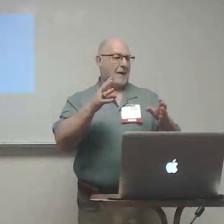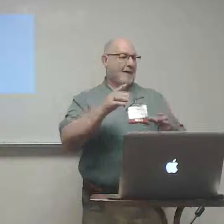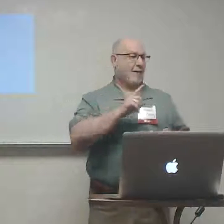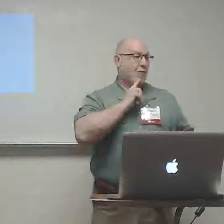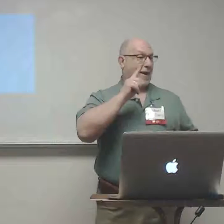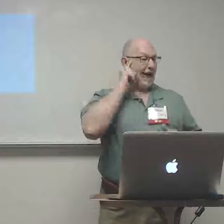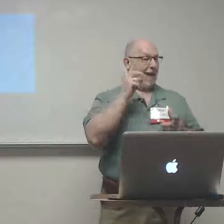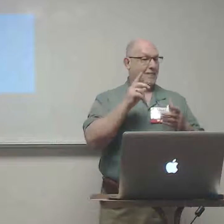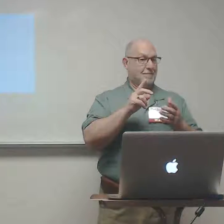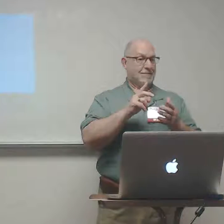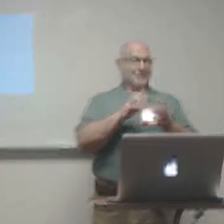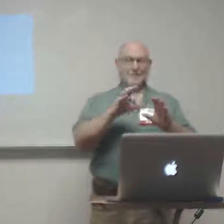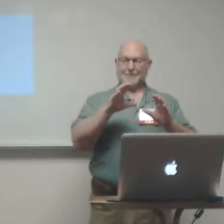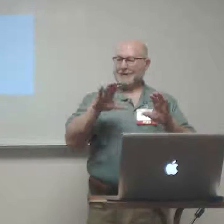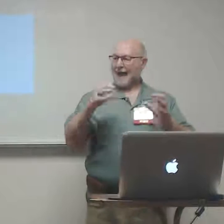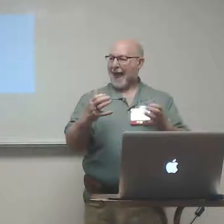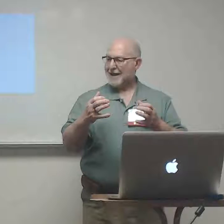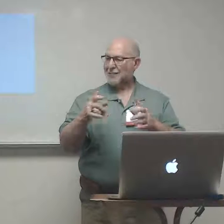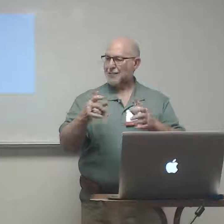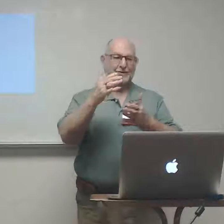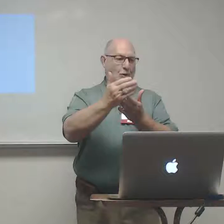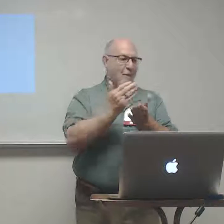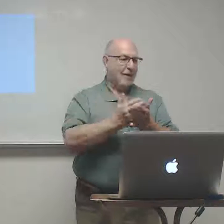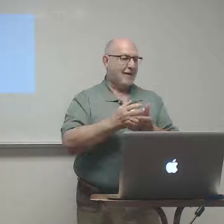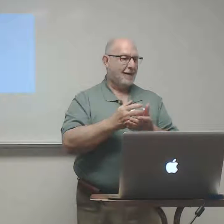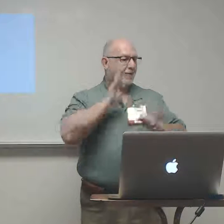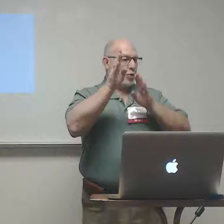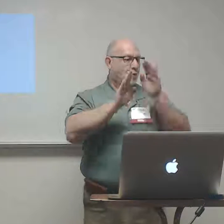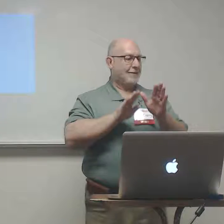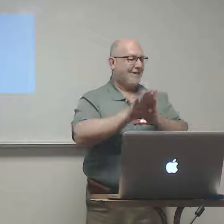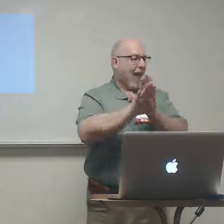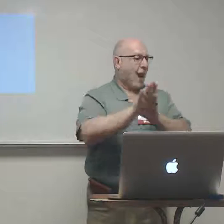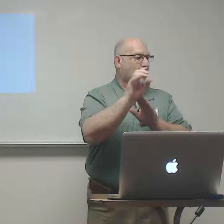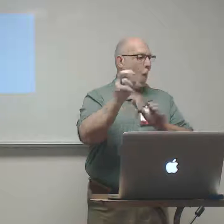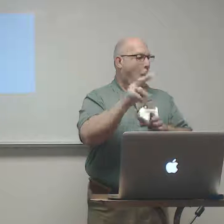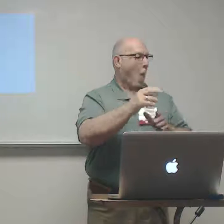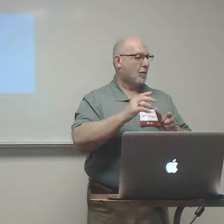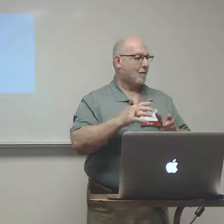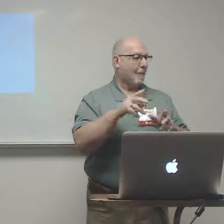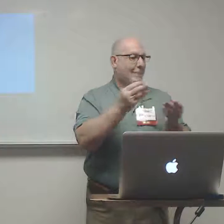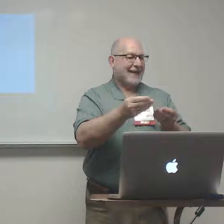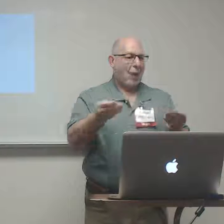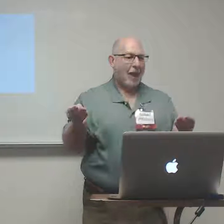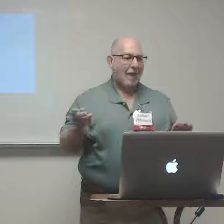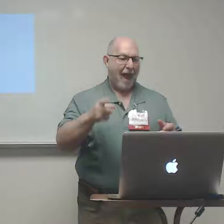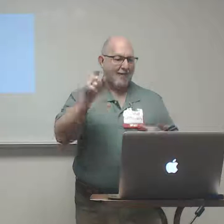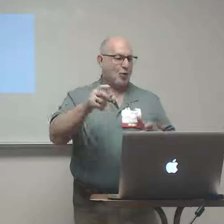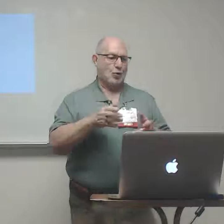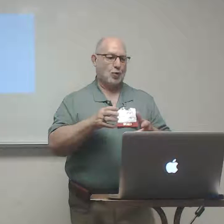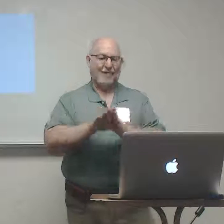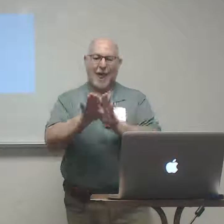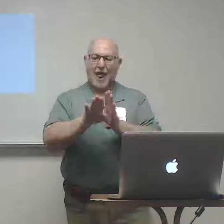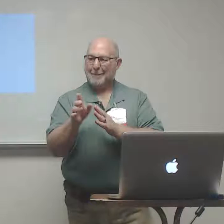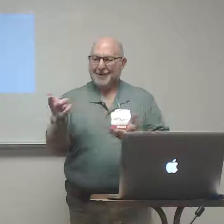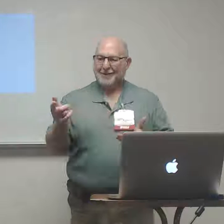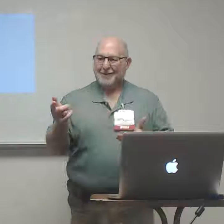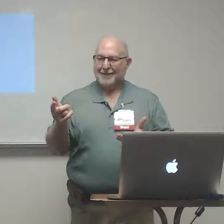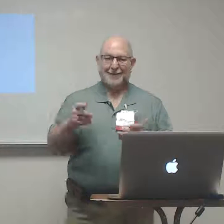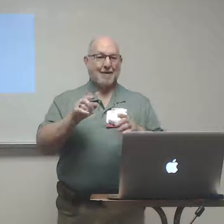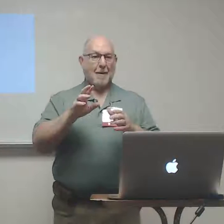Anytime for a dance class or a sermon, have to develop your own material. Have to develop because